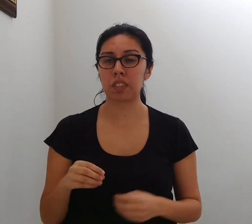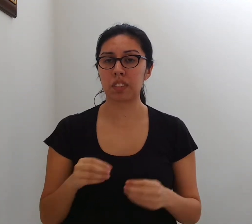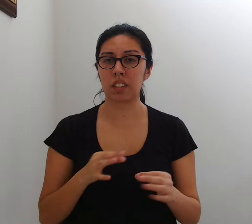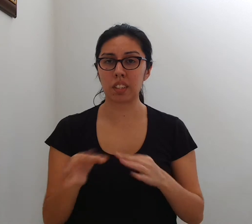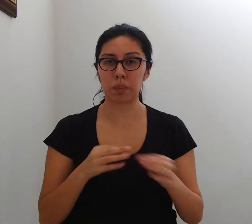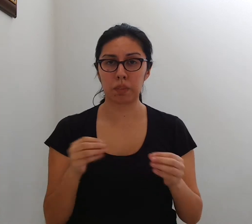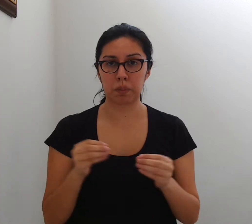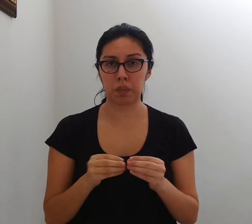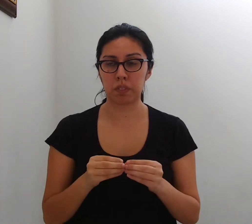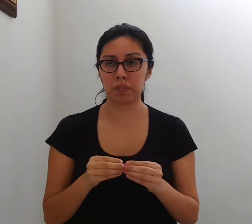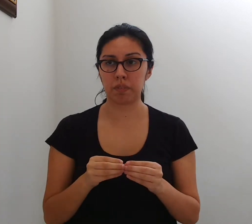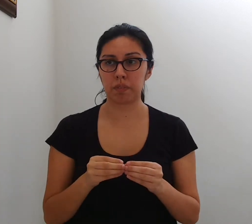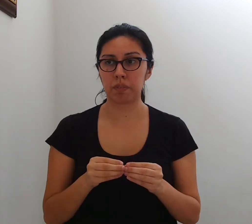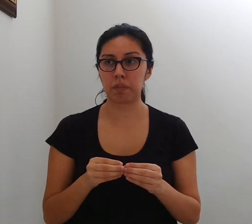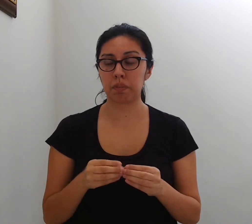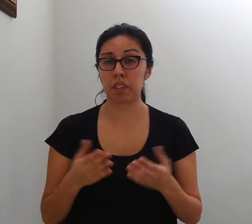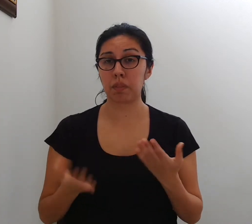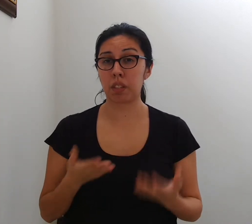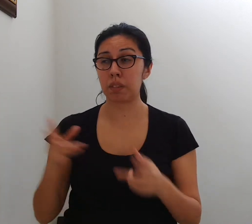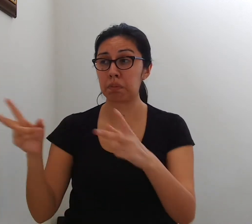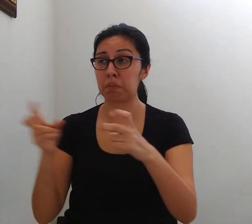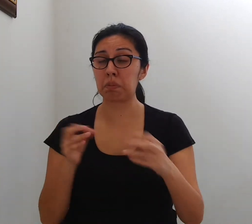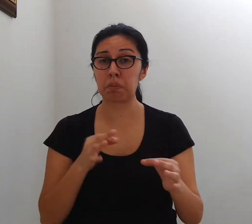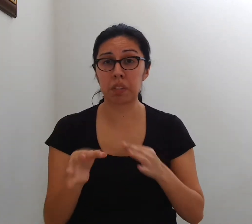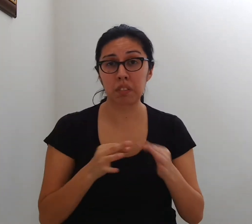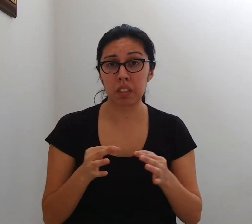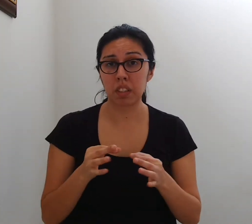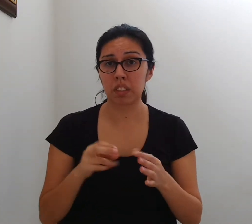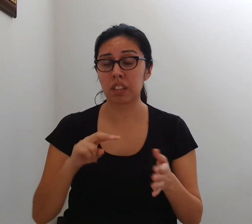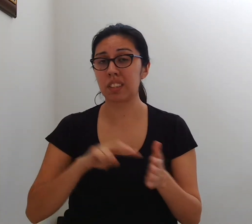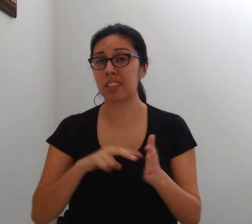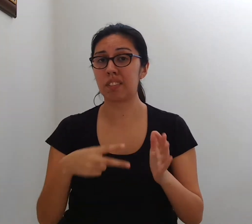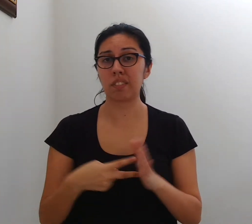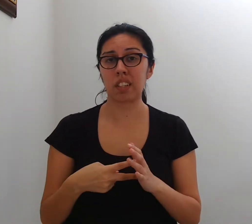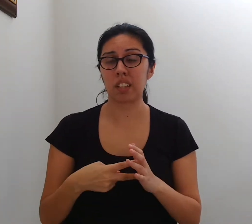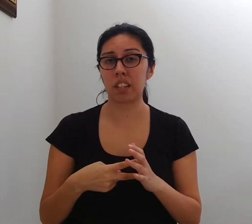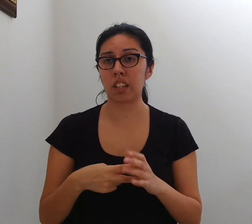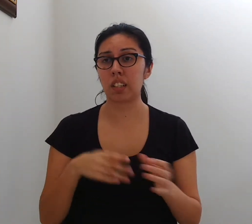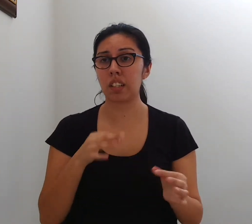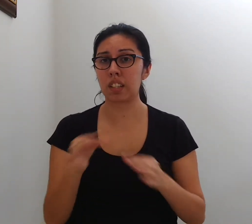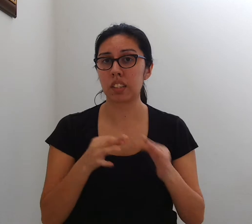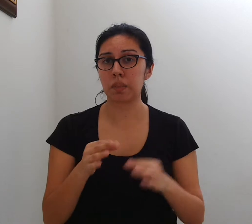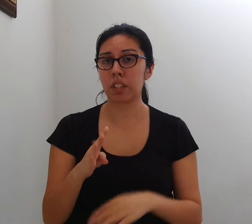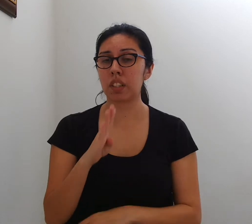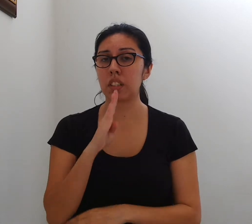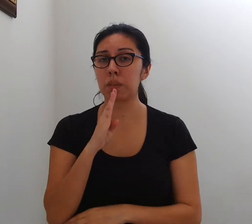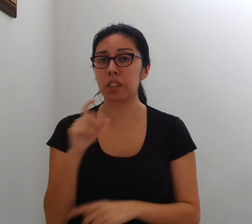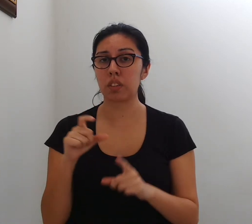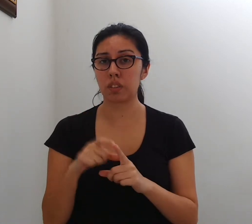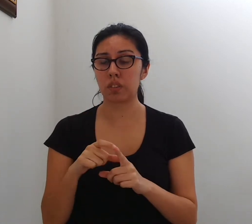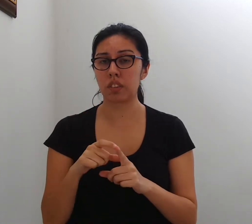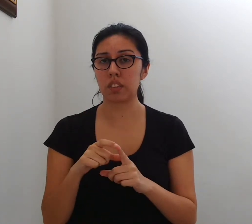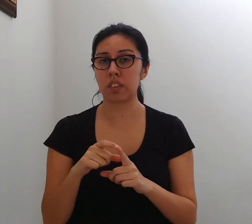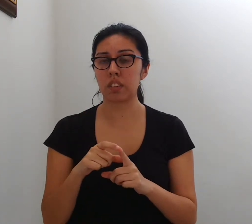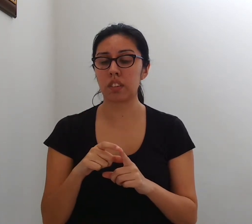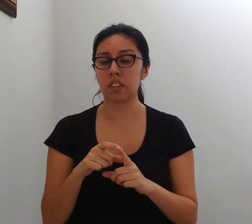paraphrase, define, and explain a speaker's words in terms and concepts